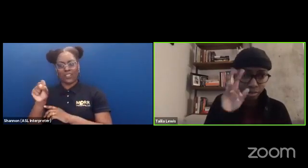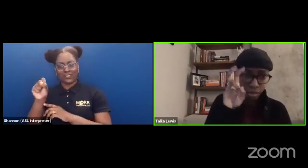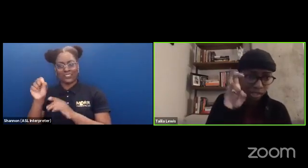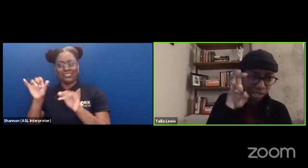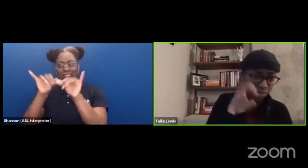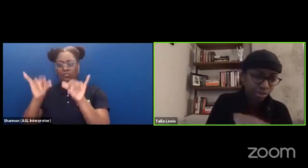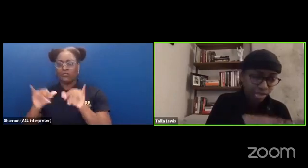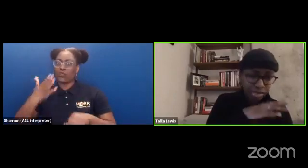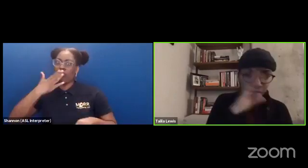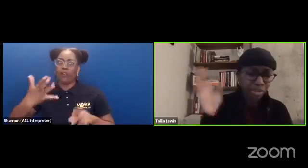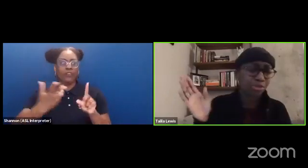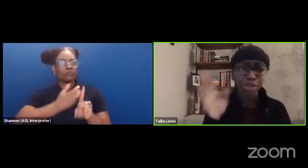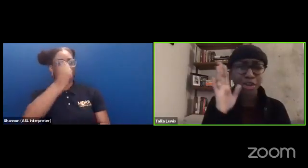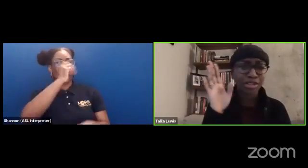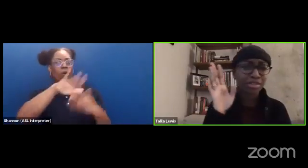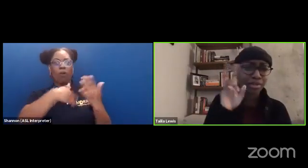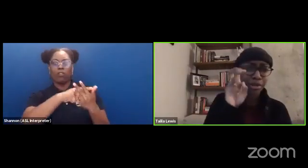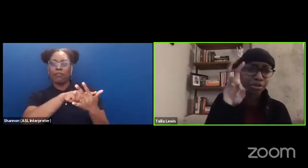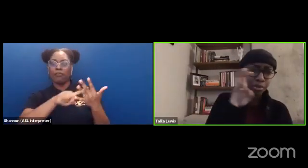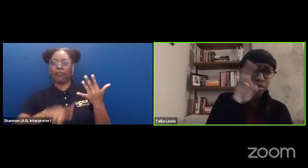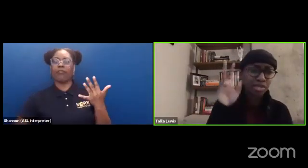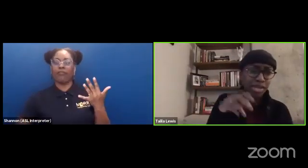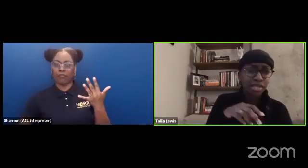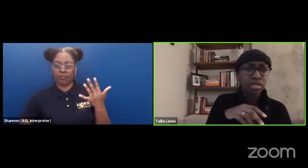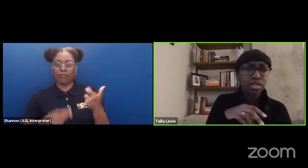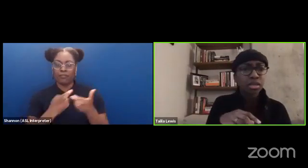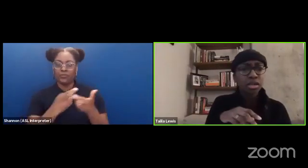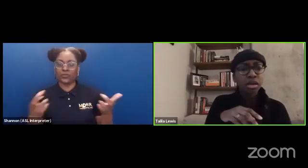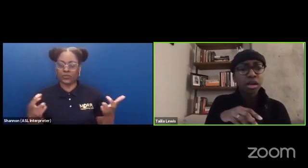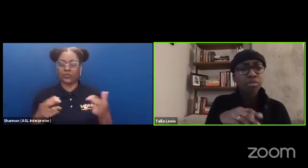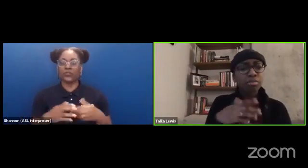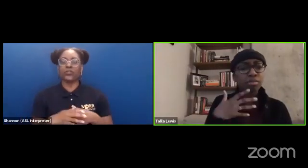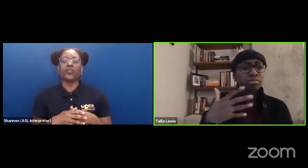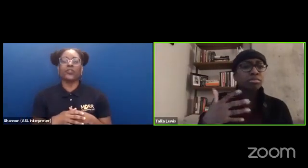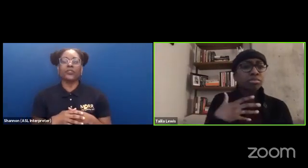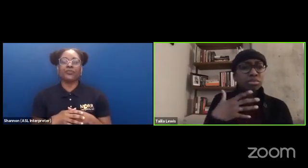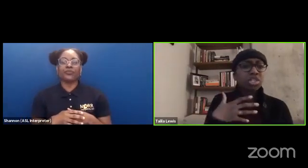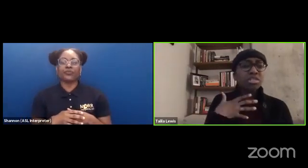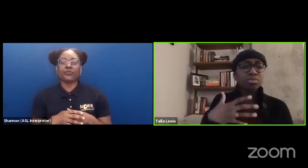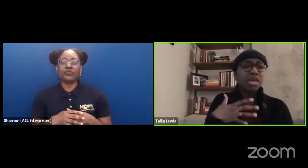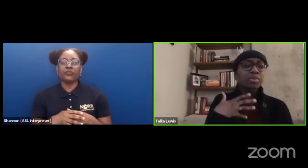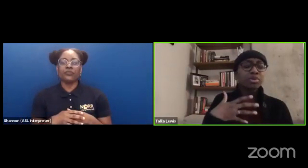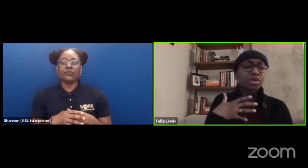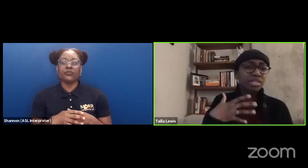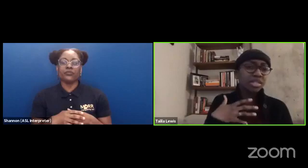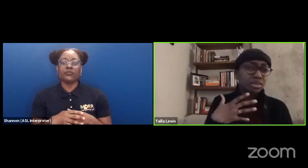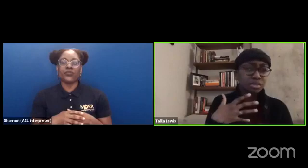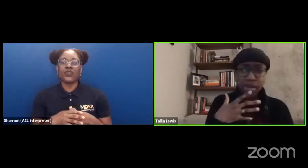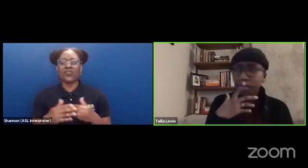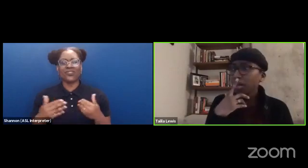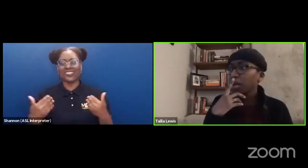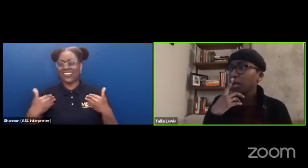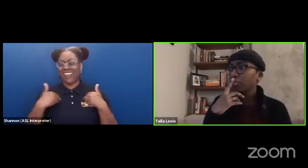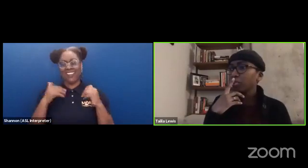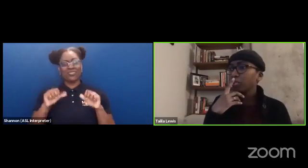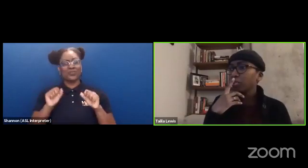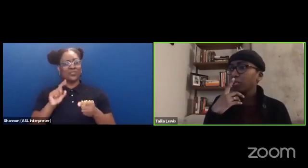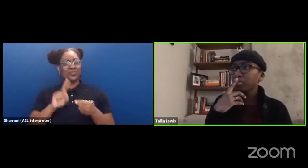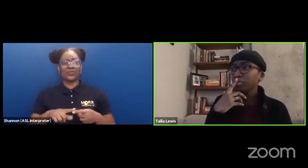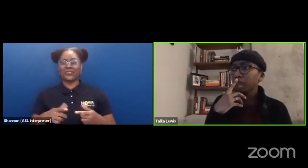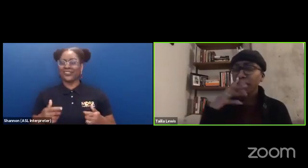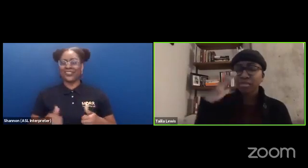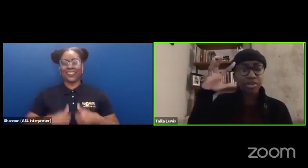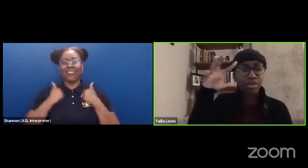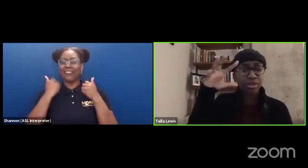their alleged race, regardless of their criminal status. Just to be able to exist, right?